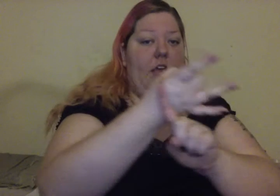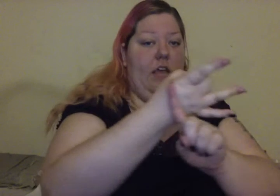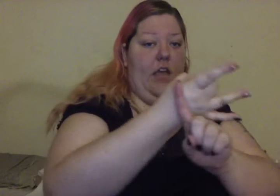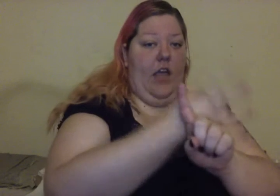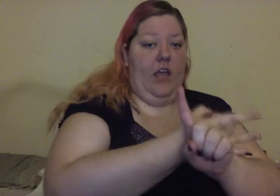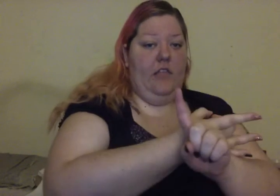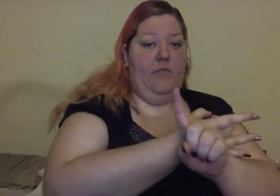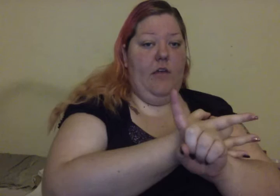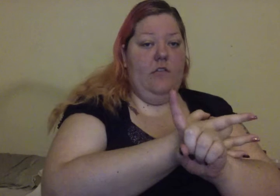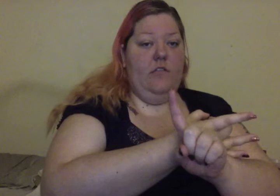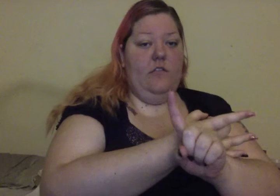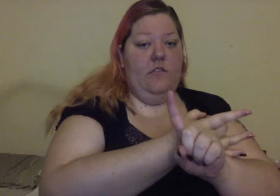8th month,